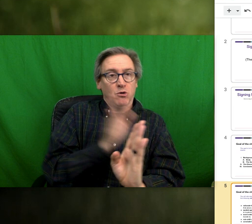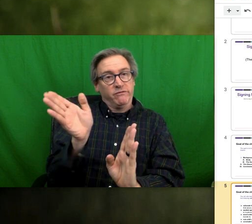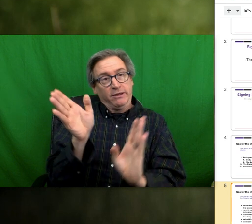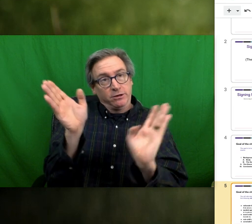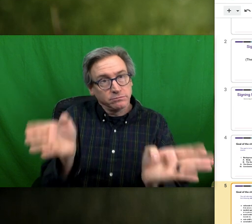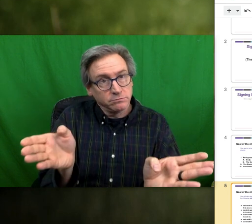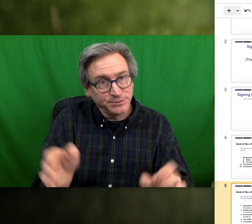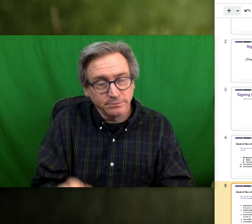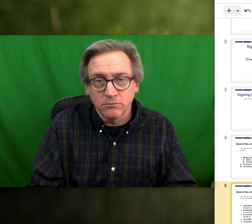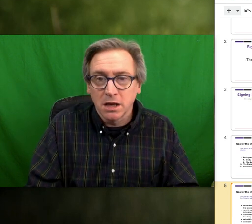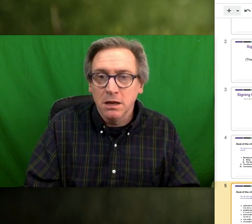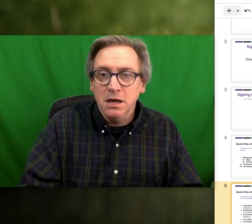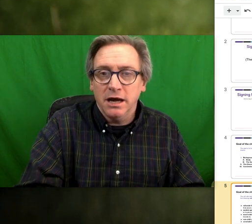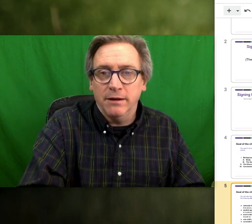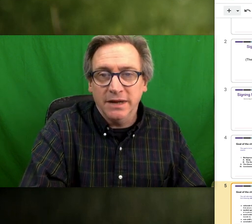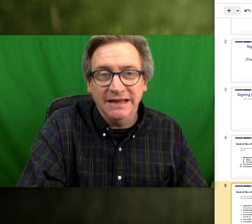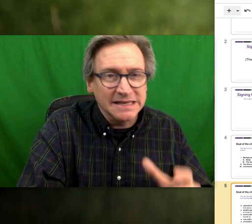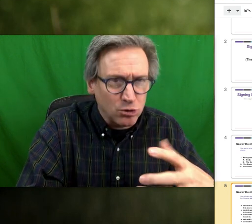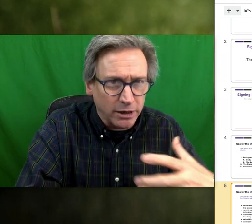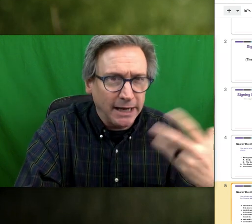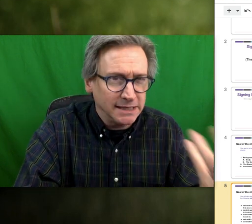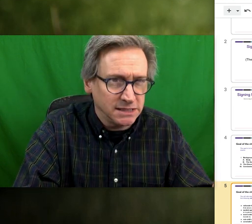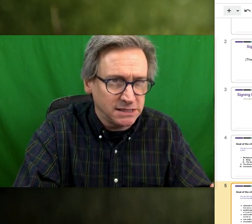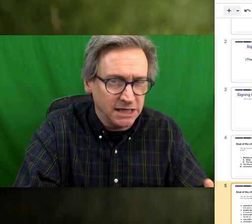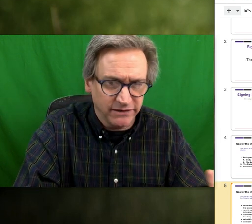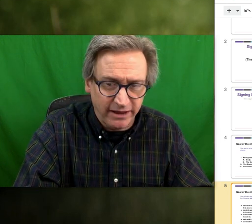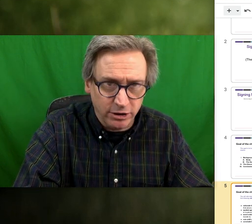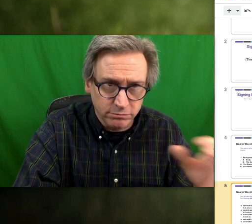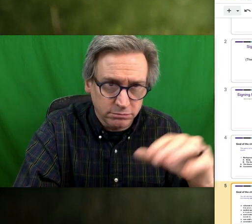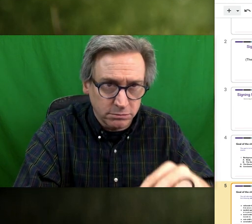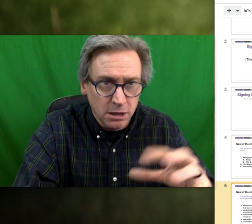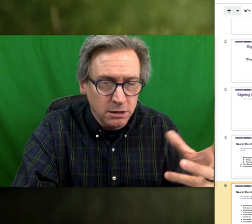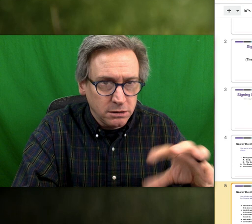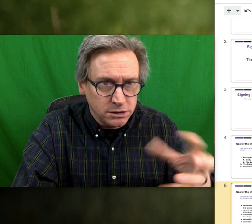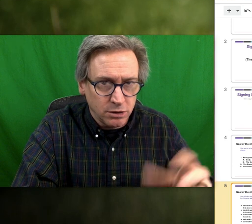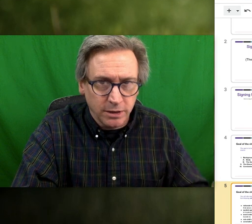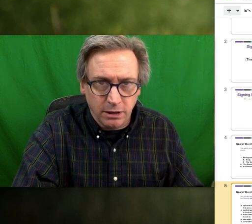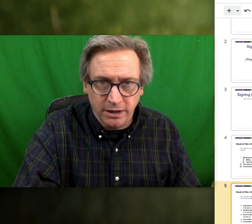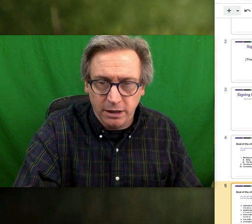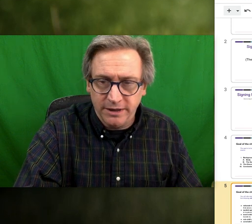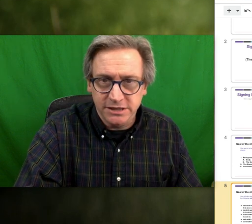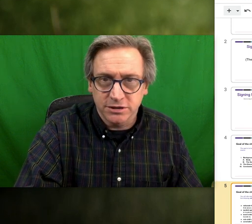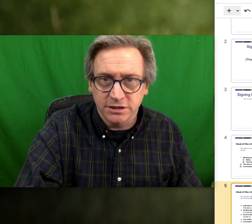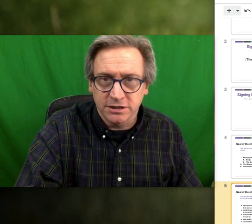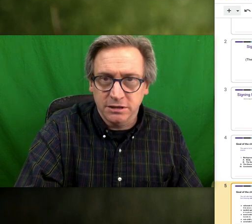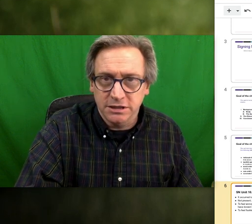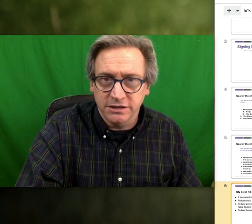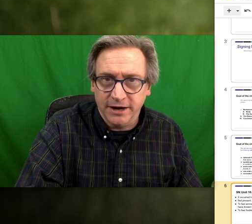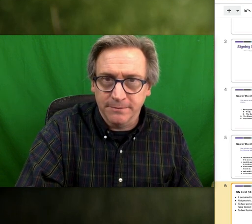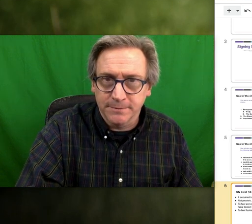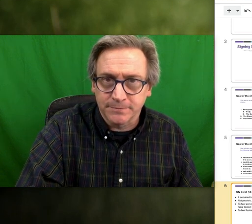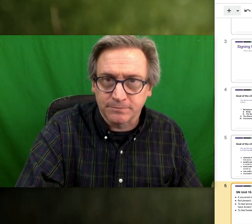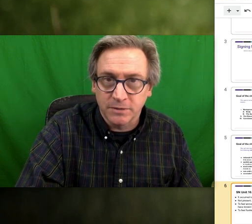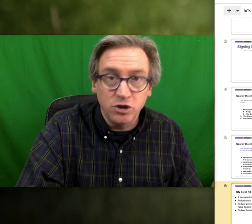success or failure. In this story, it's a failure. So it'll be a little bit easier to